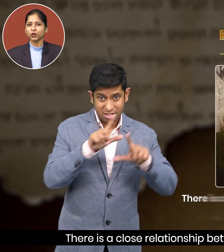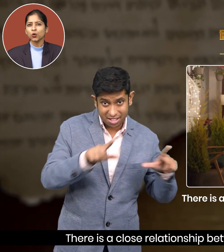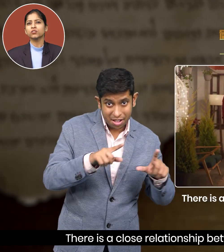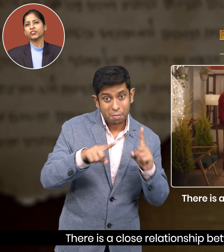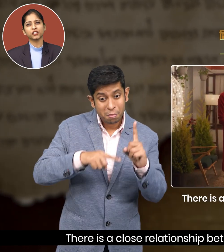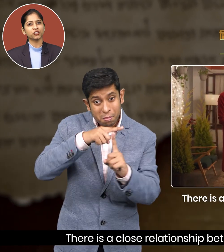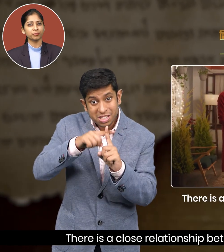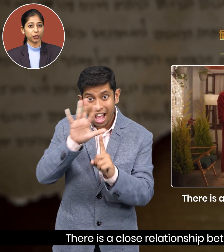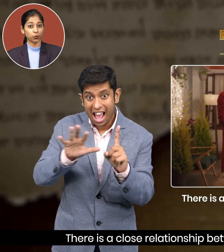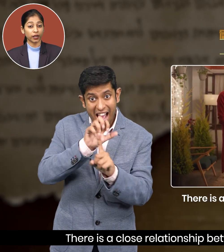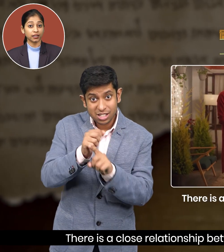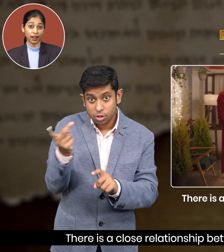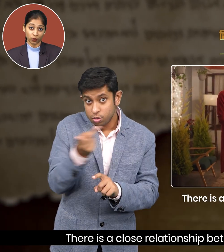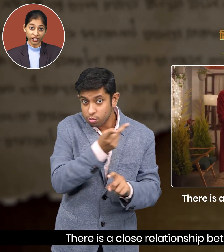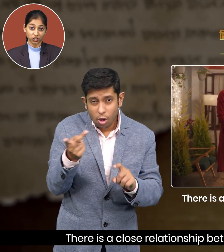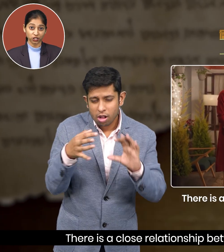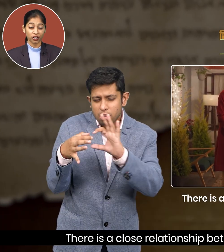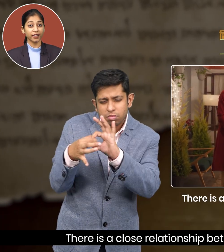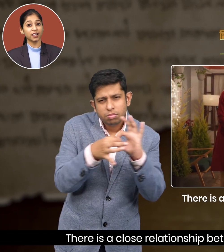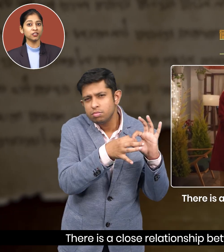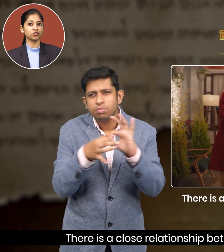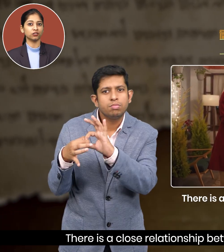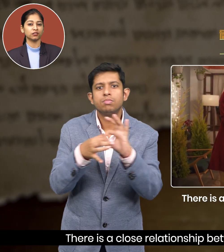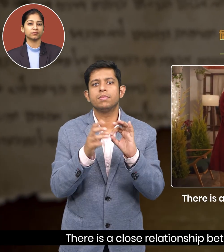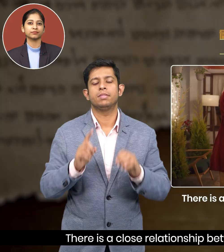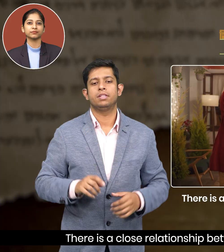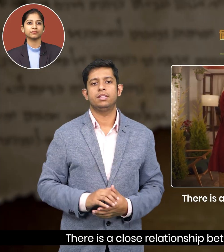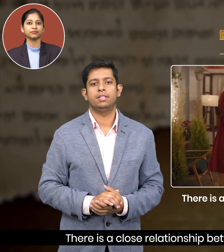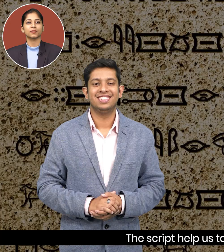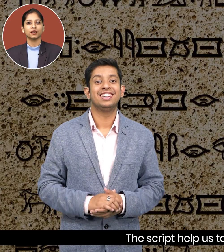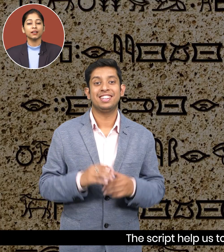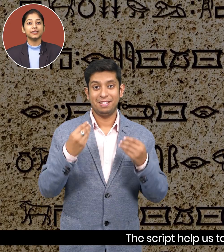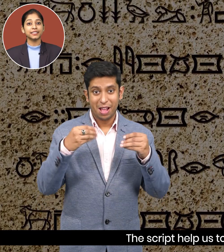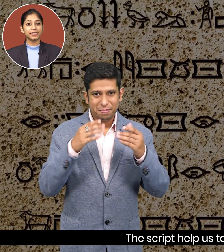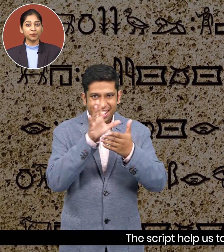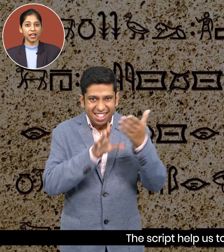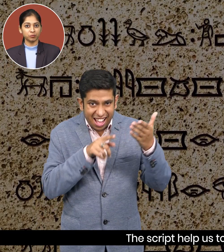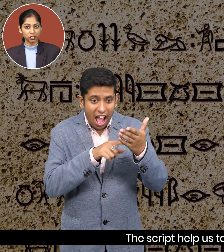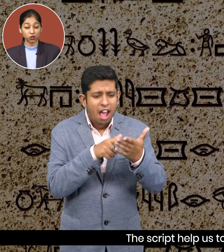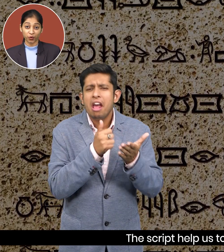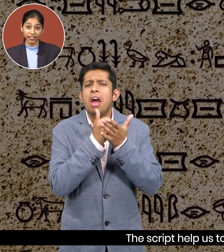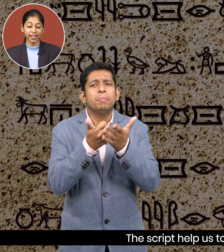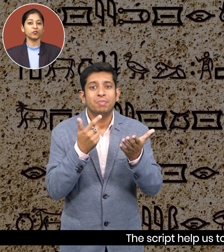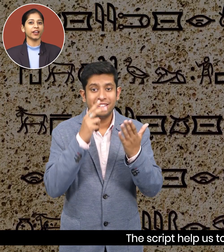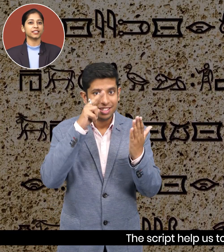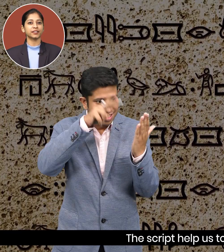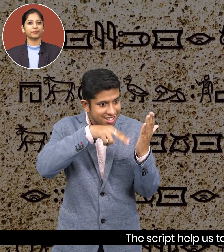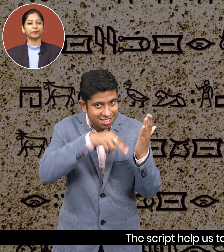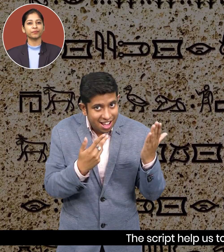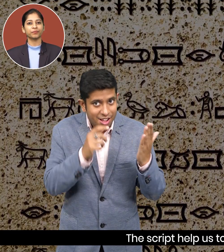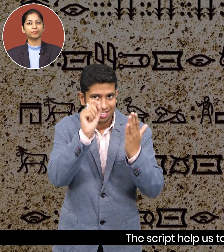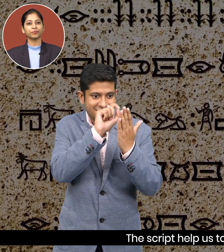There is a close relationship between language and culture. The script helps us to read and